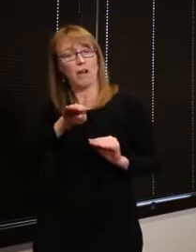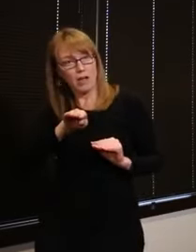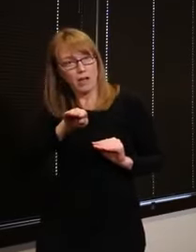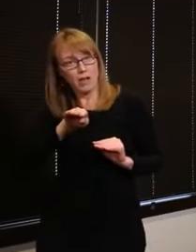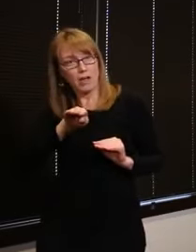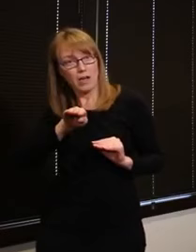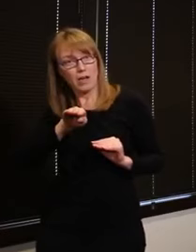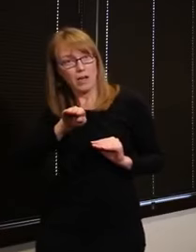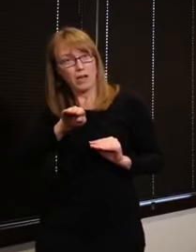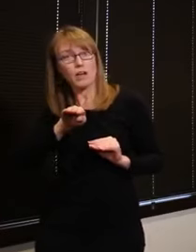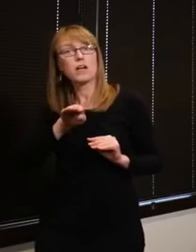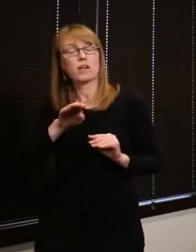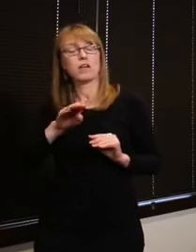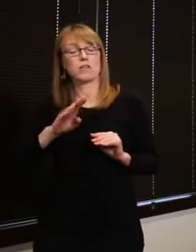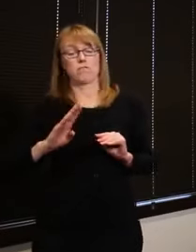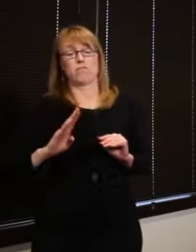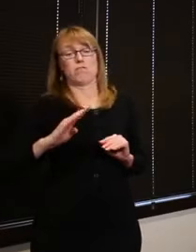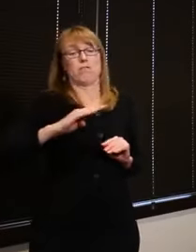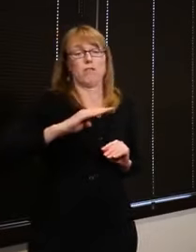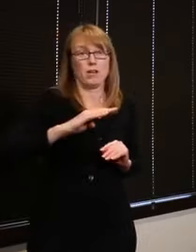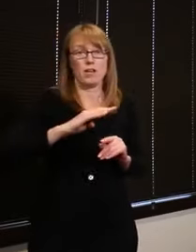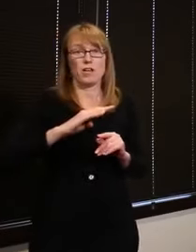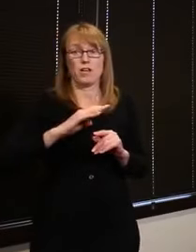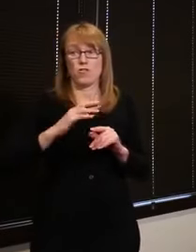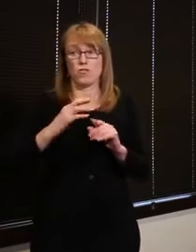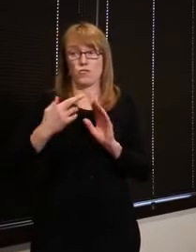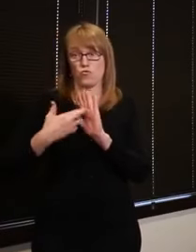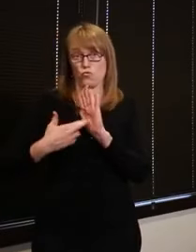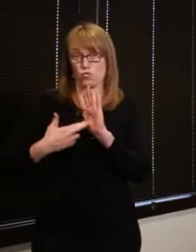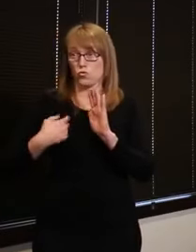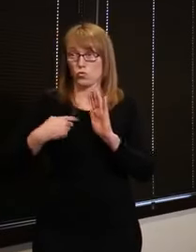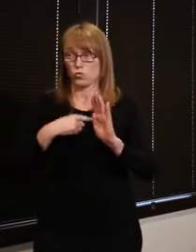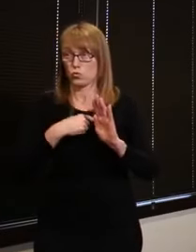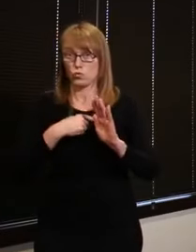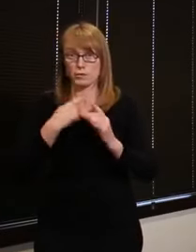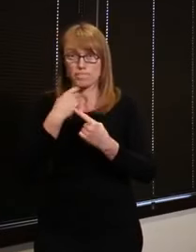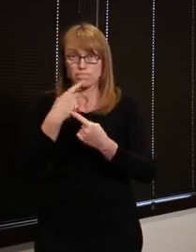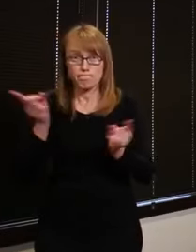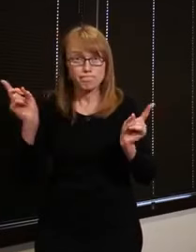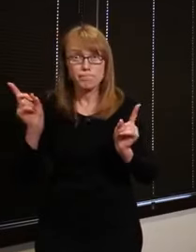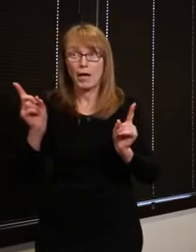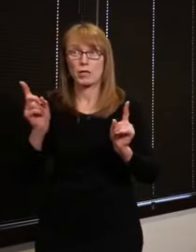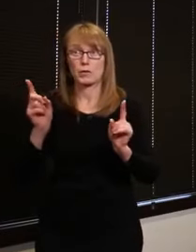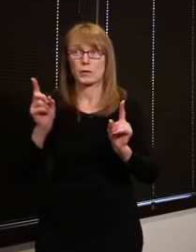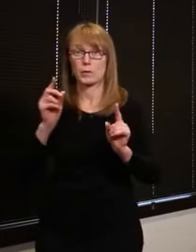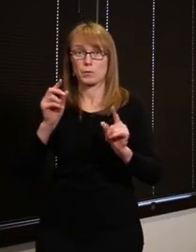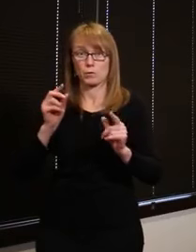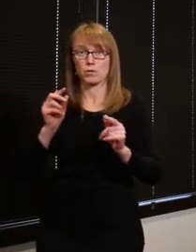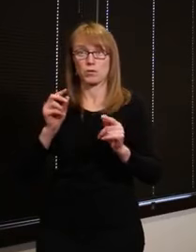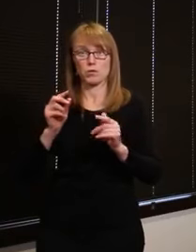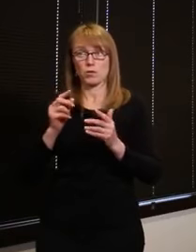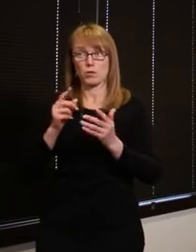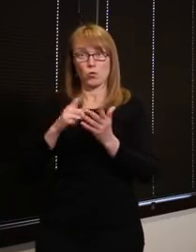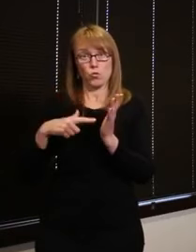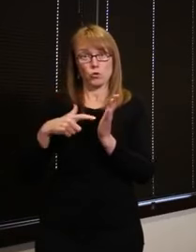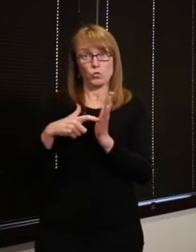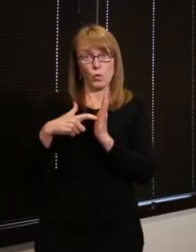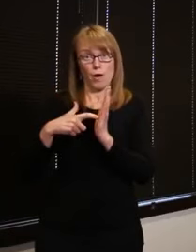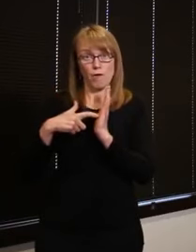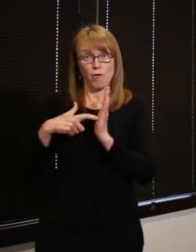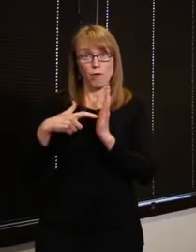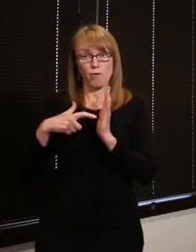important to understand that the measures that we've put in place are having an effect, and they are what is known as bending the